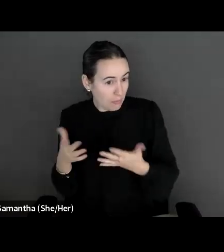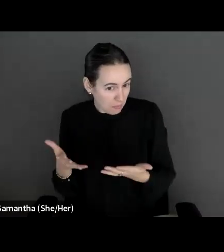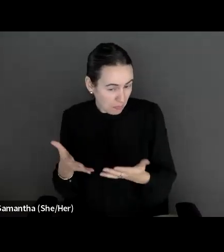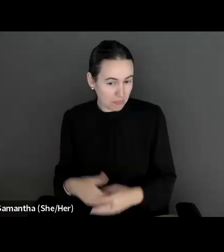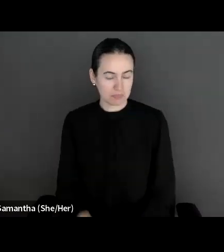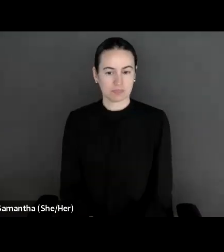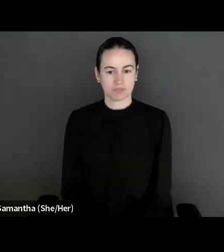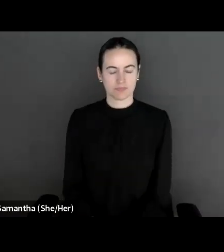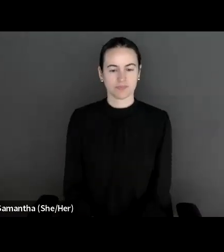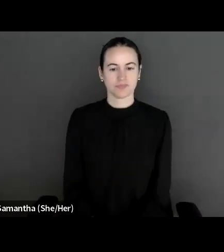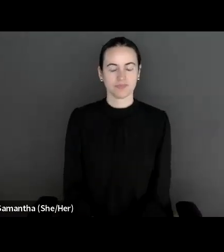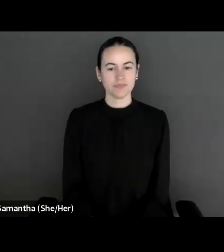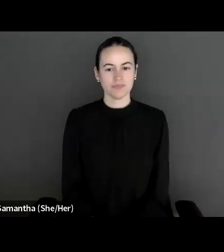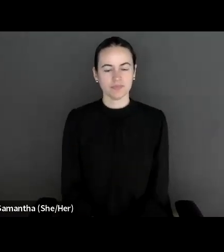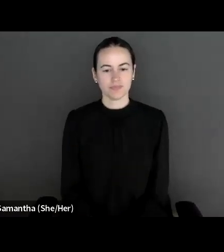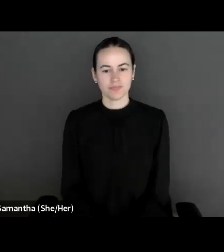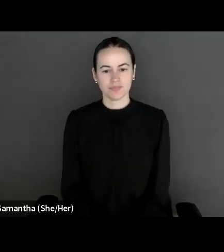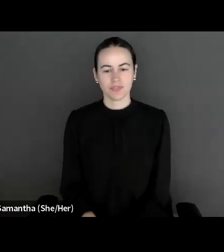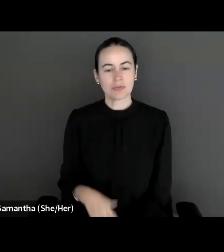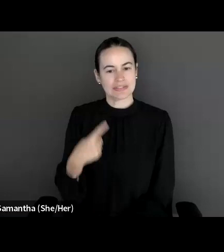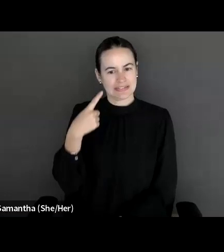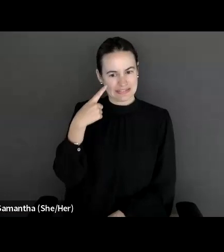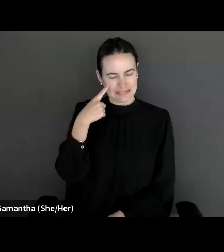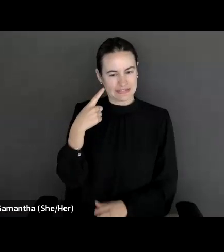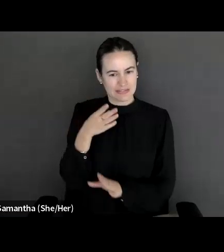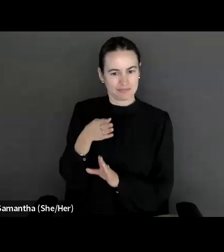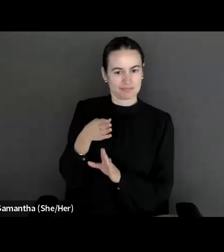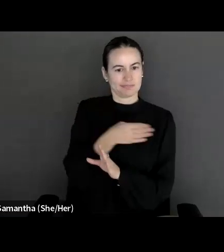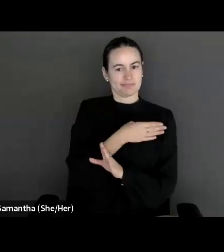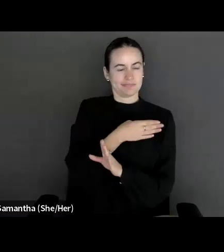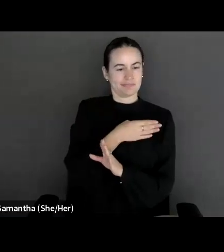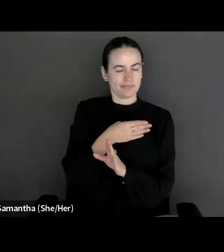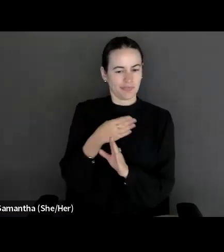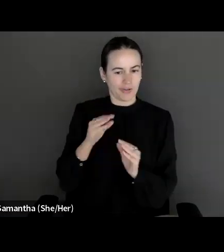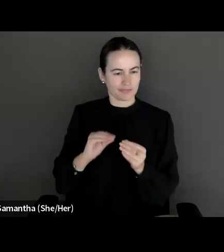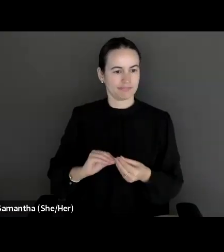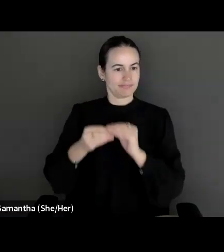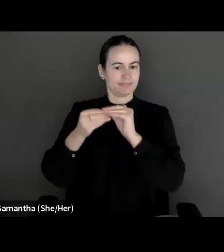model of scale constructs that I showed on earlier on based on our review.